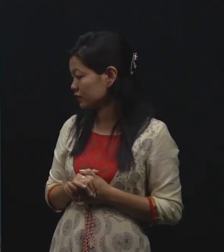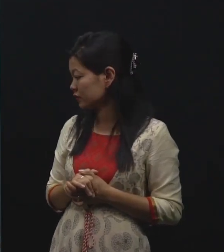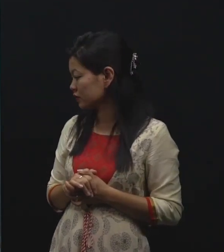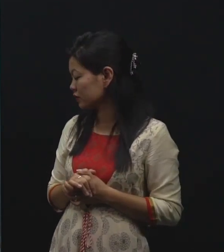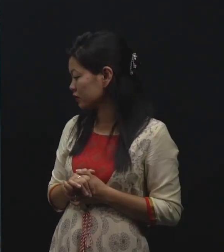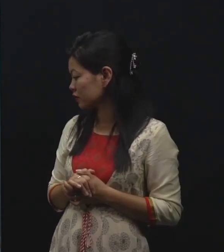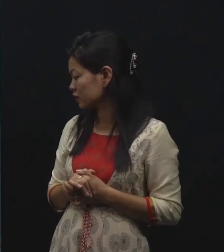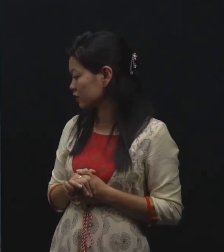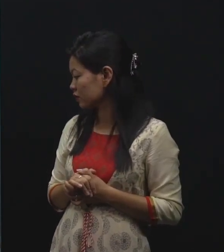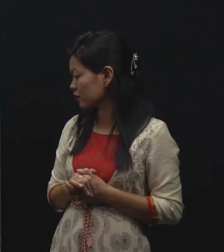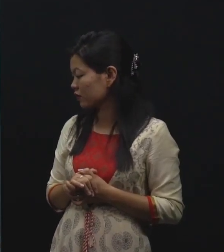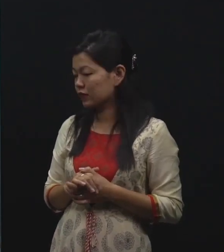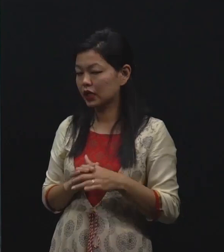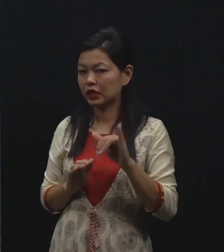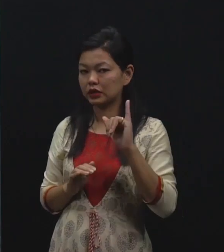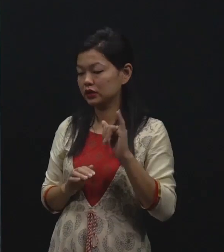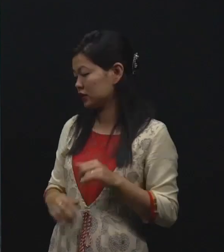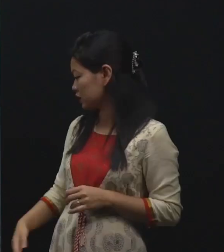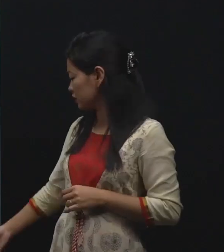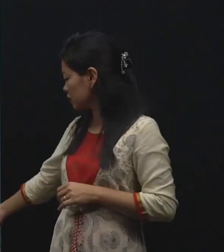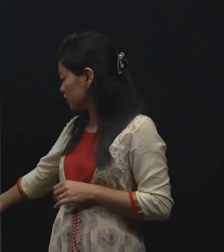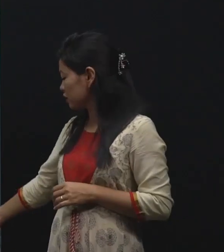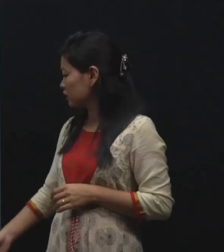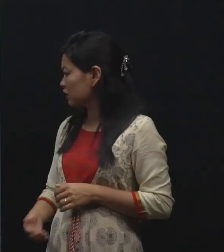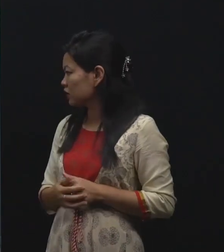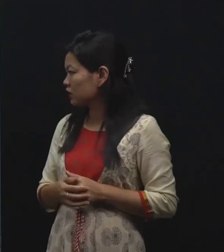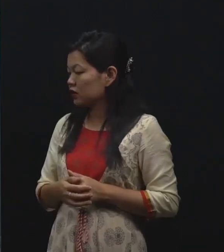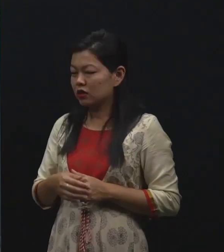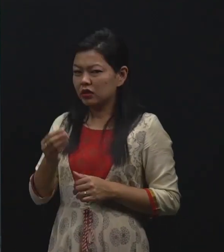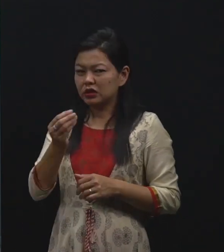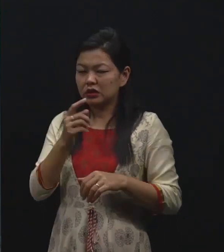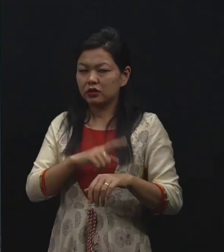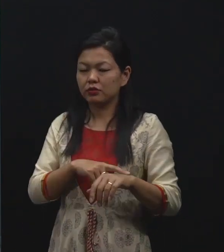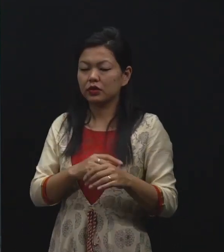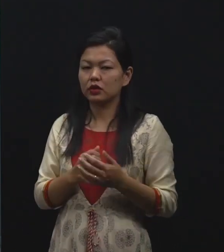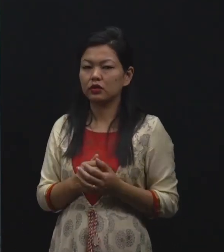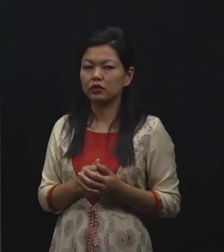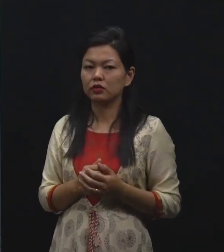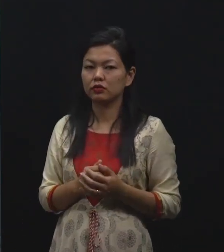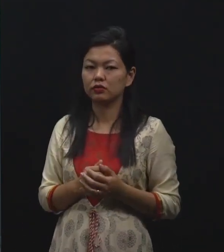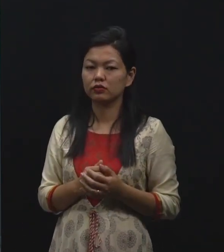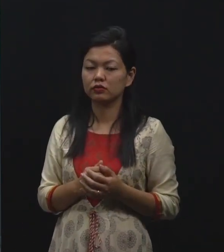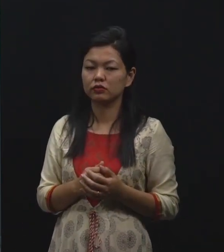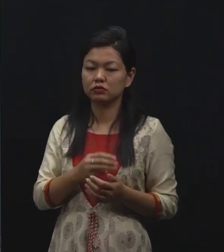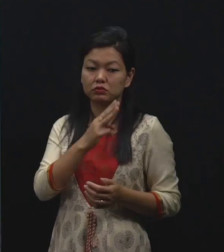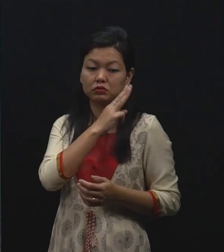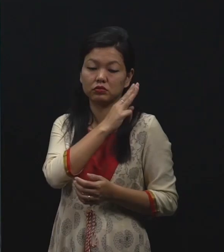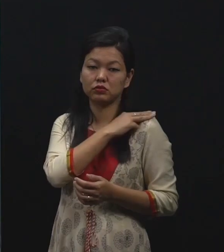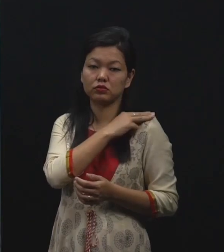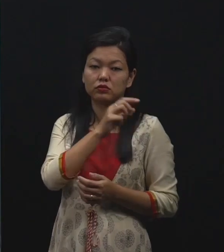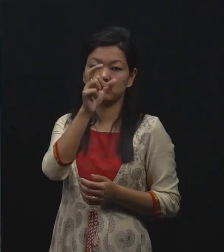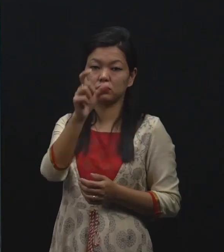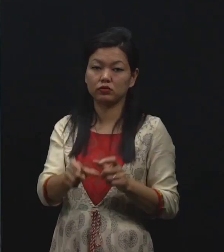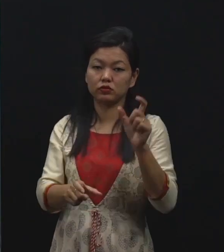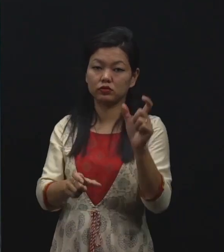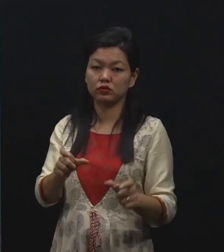so in the sixth point, okay, what happens is sometimes even the none of the police wants to write down,